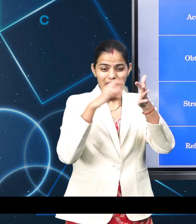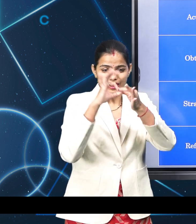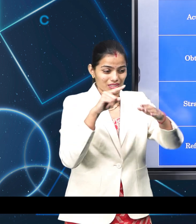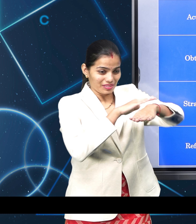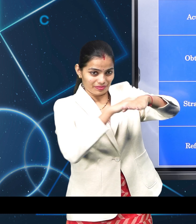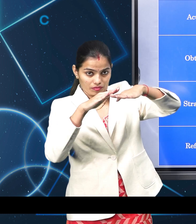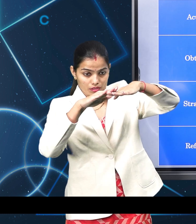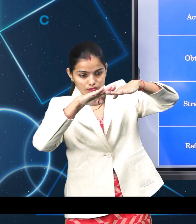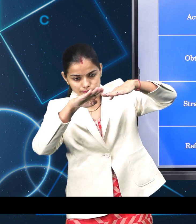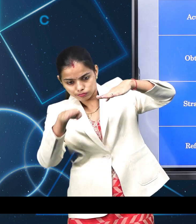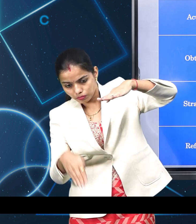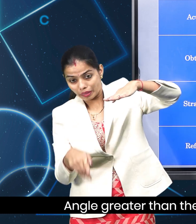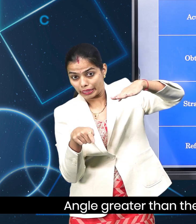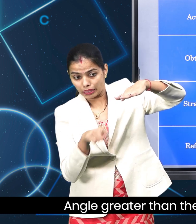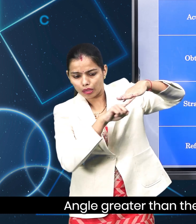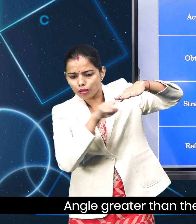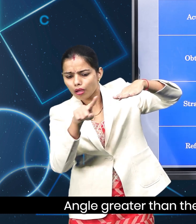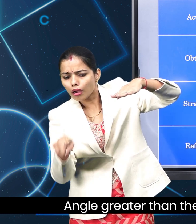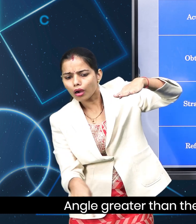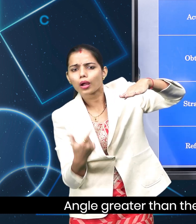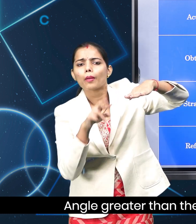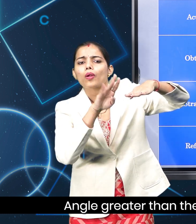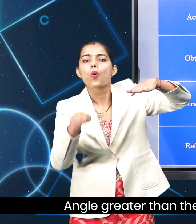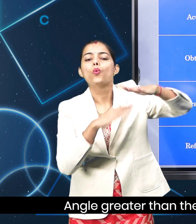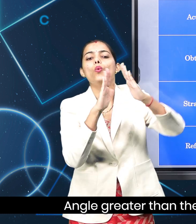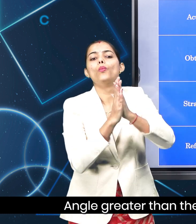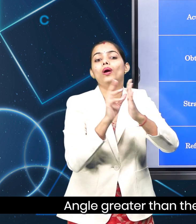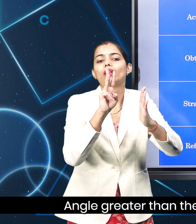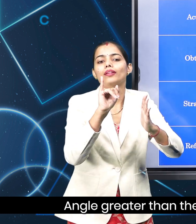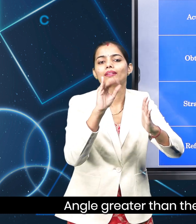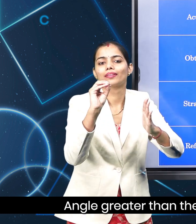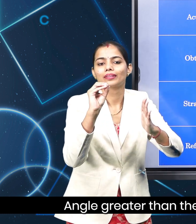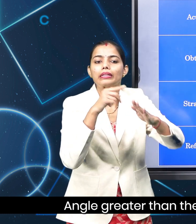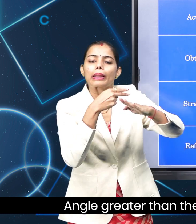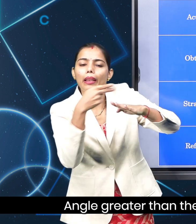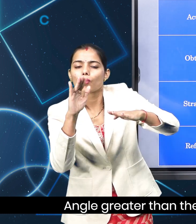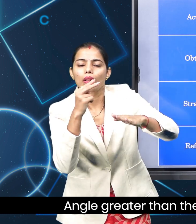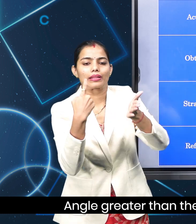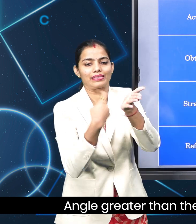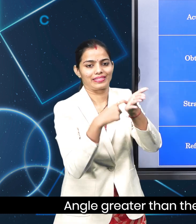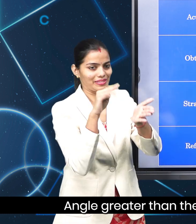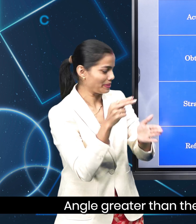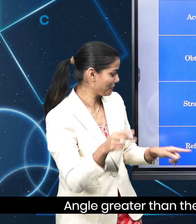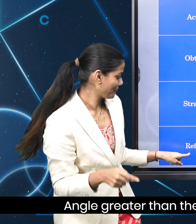Reflex angle. Angle greater than the straight angle is called reflex angle.